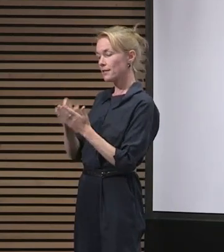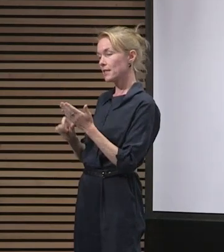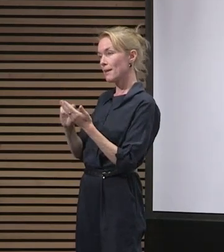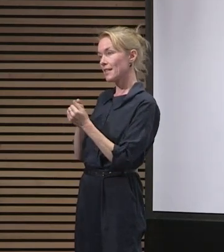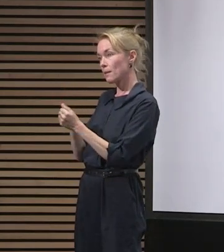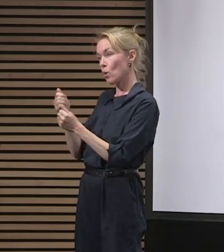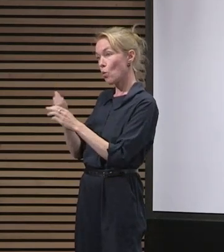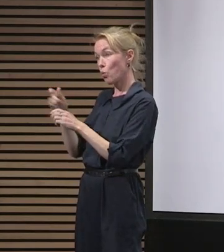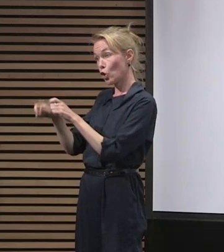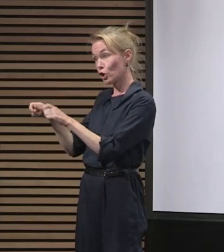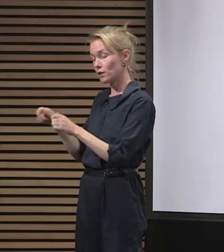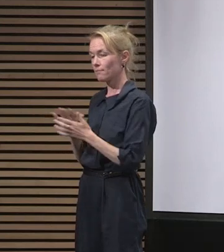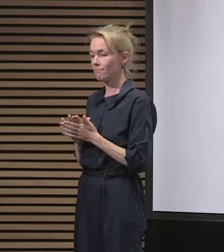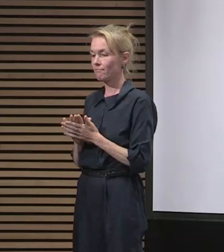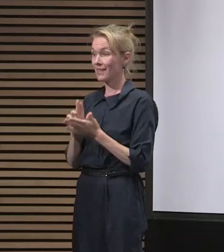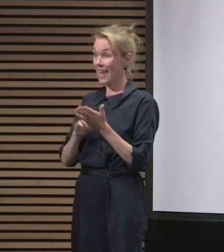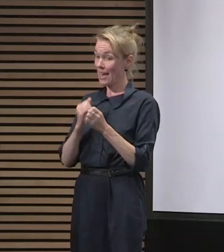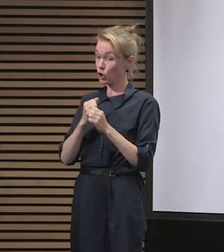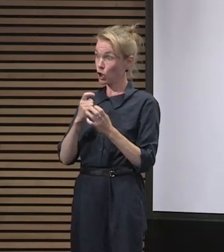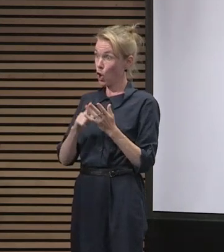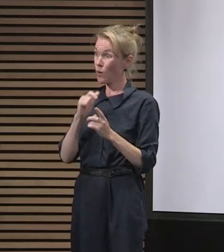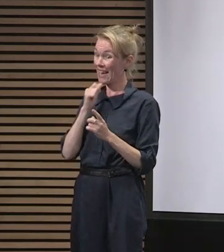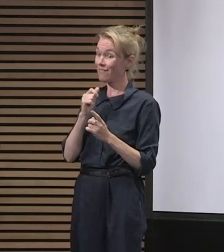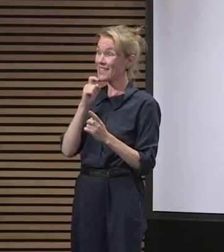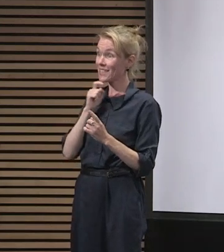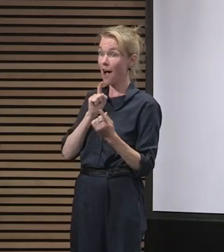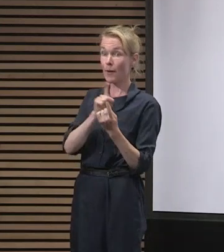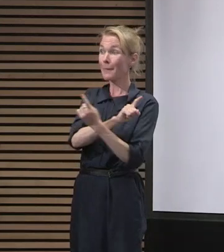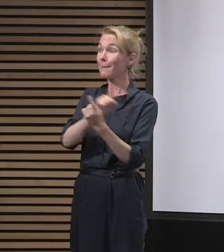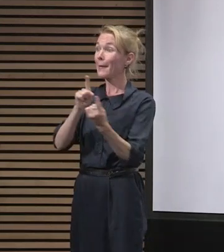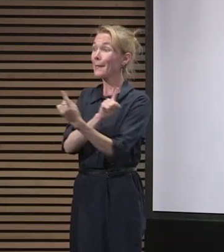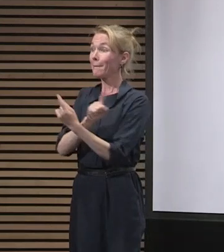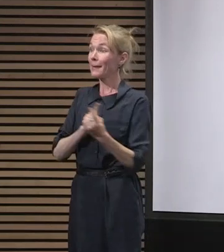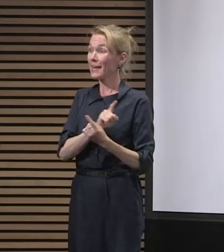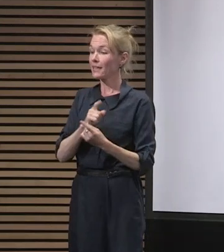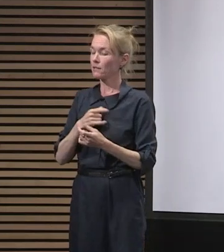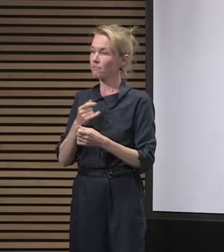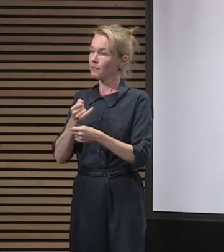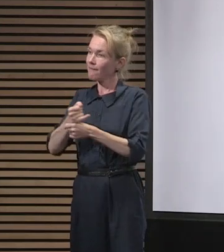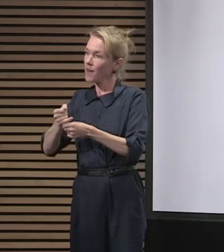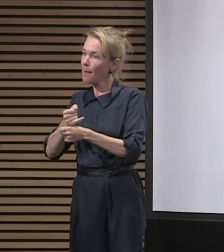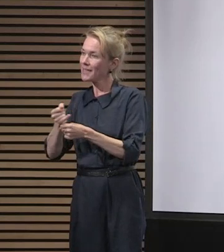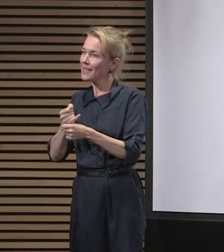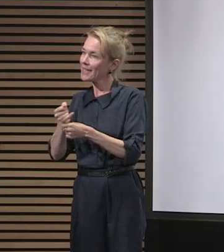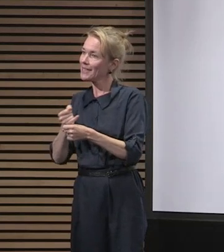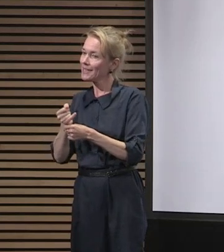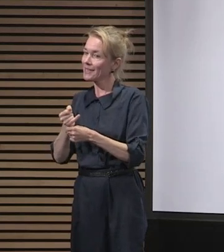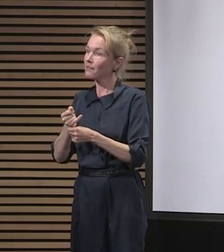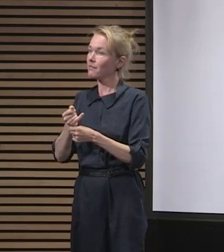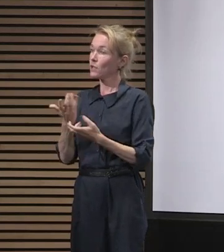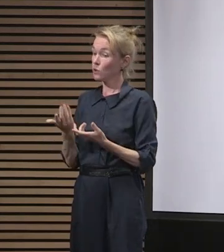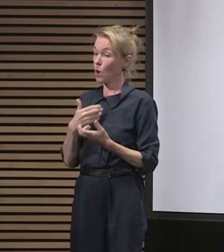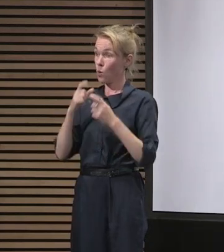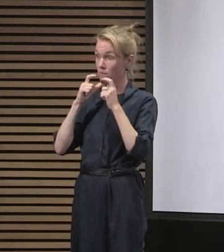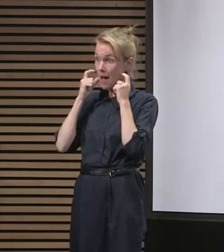some NGO workers where they have face-to-face contact, pharmacies and other providers. The purpose of this is not